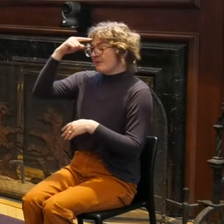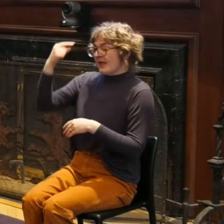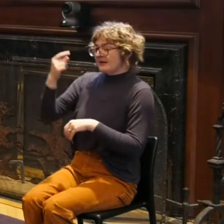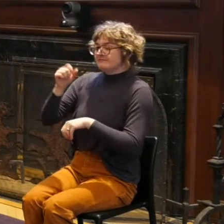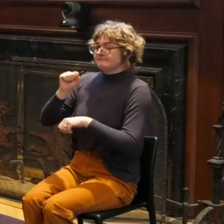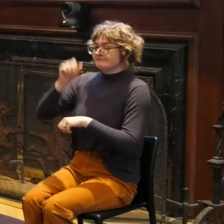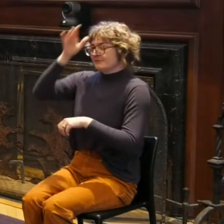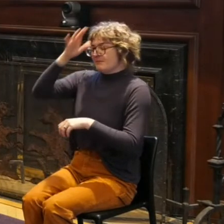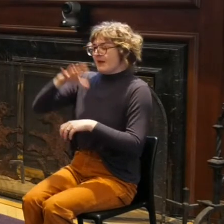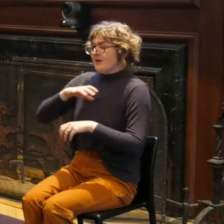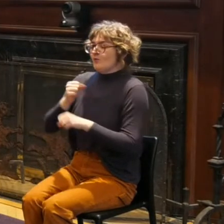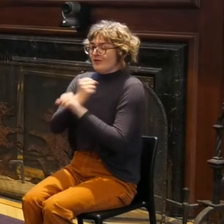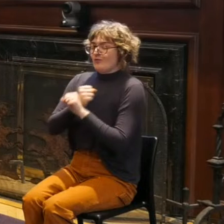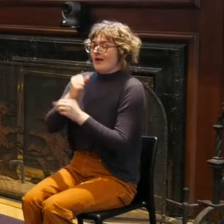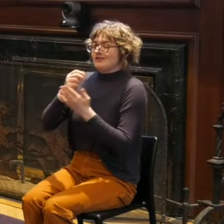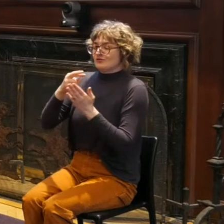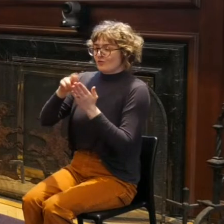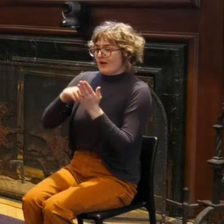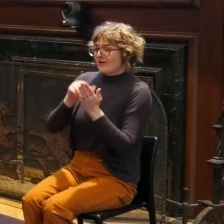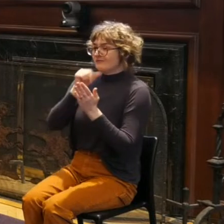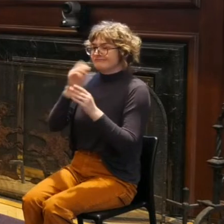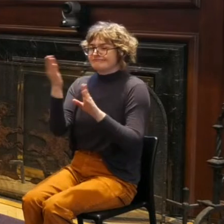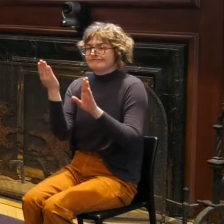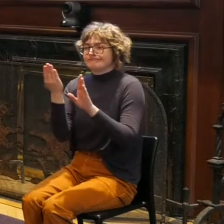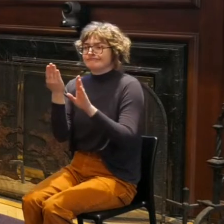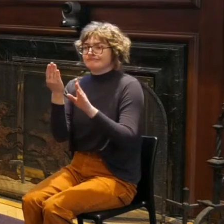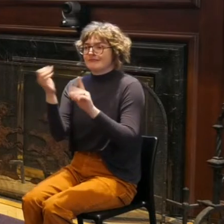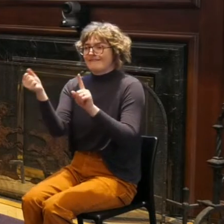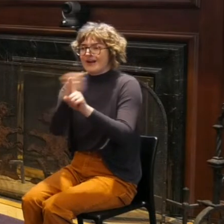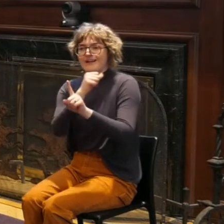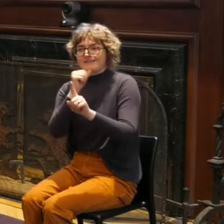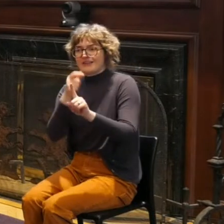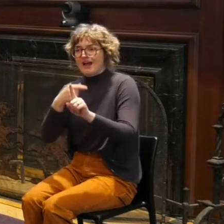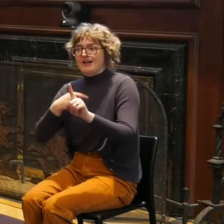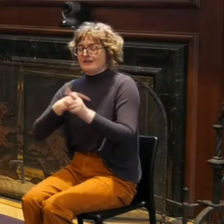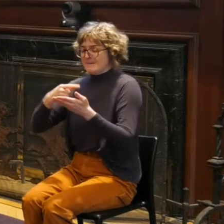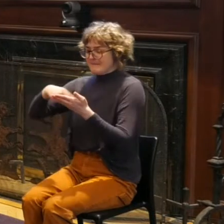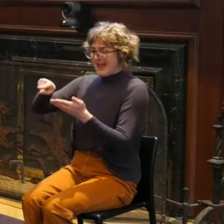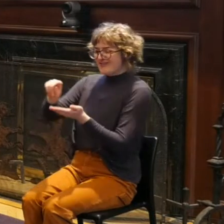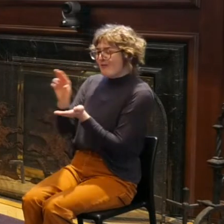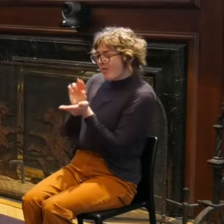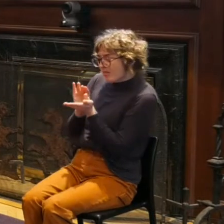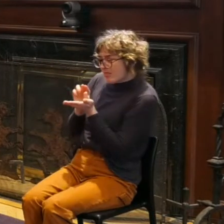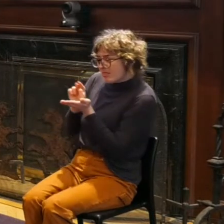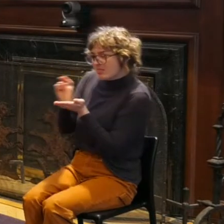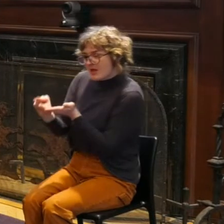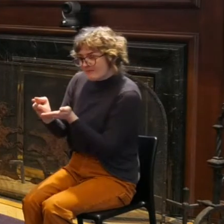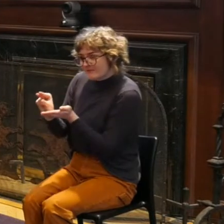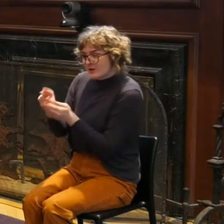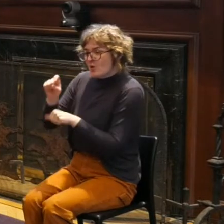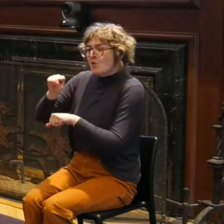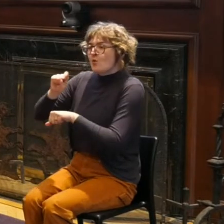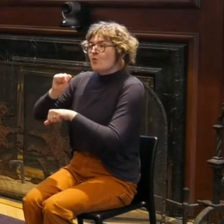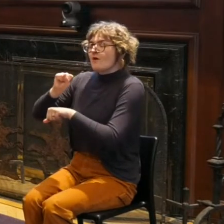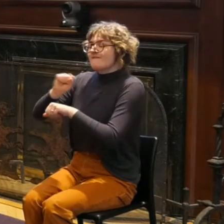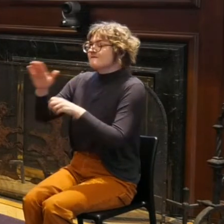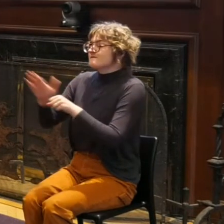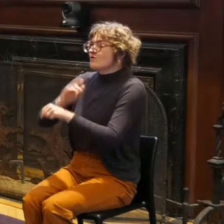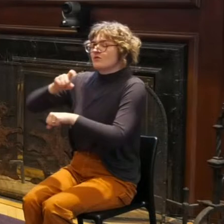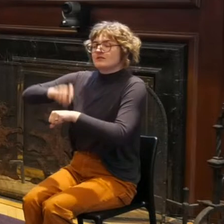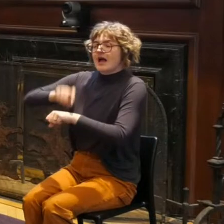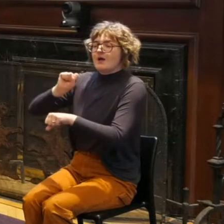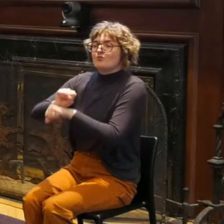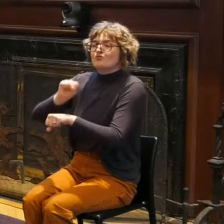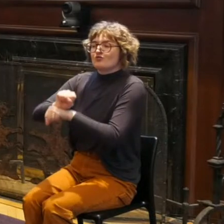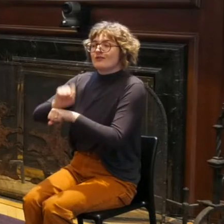records because they were less likely to strike. You knew they paid you next to nothing. You worked full time and still qualified for